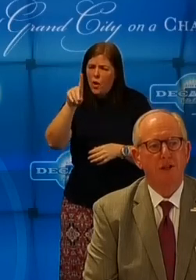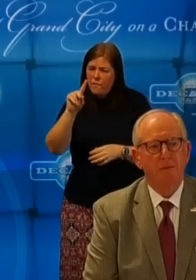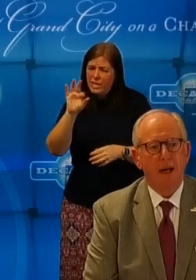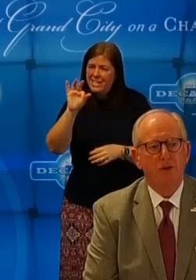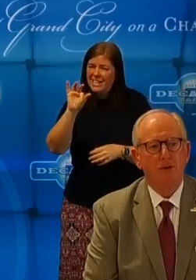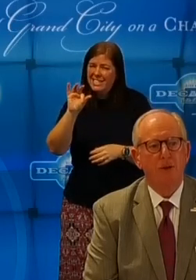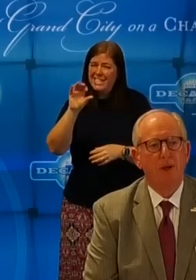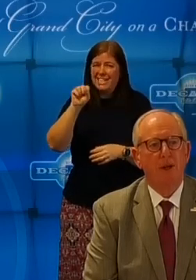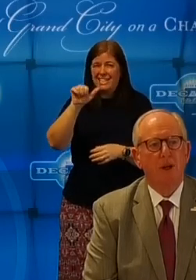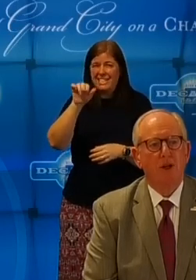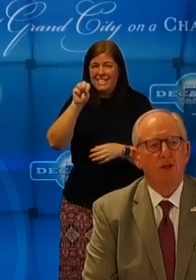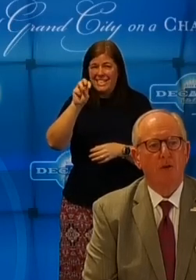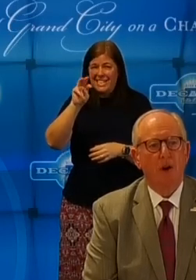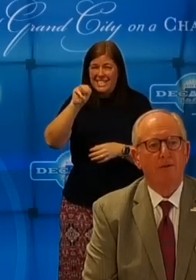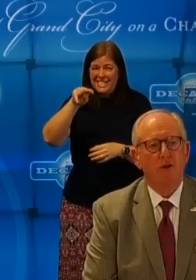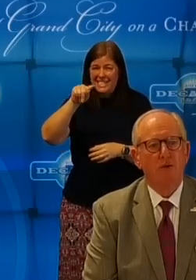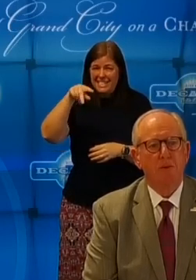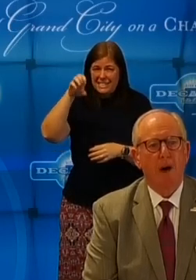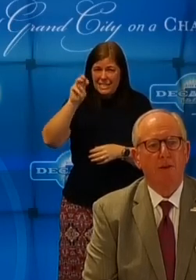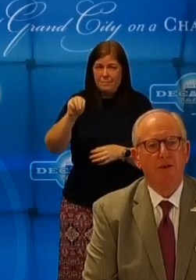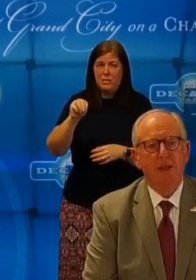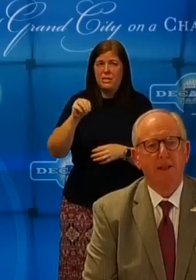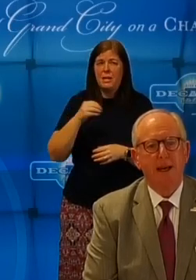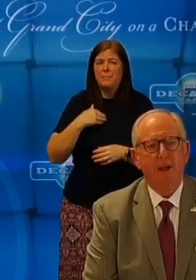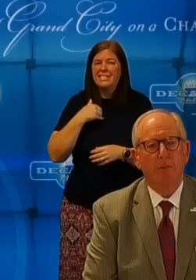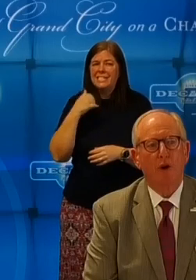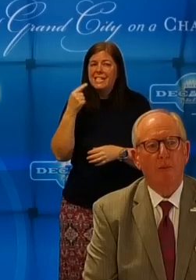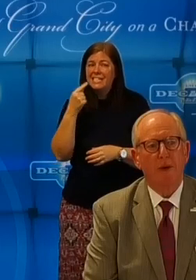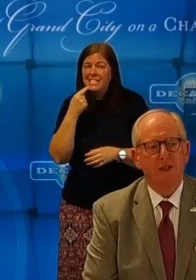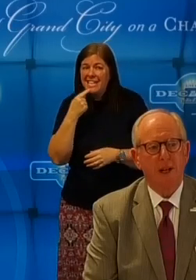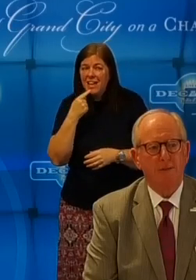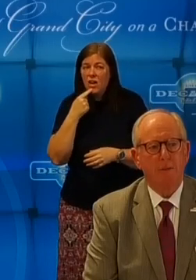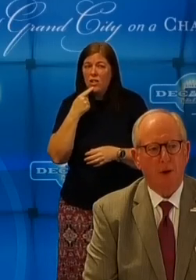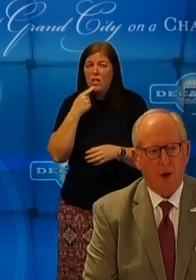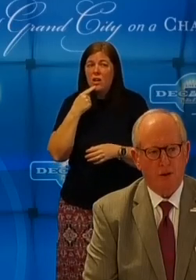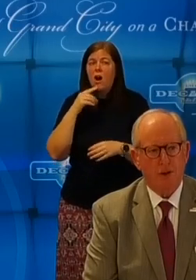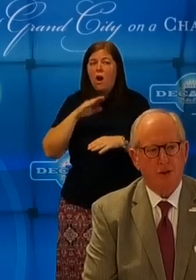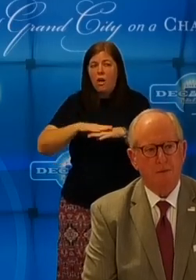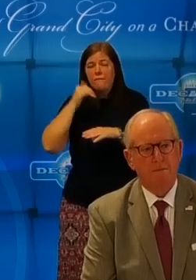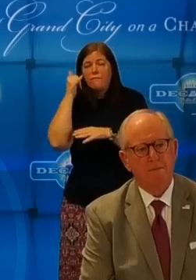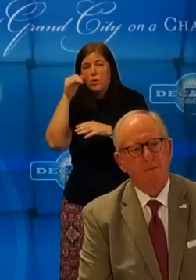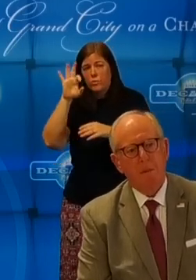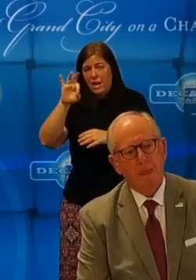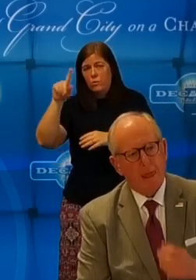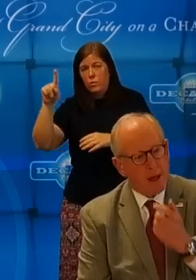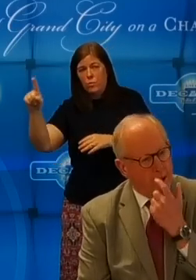tell the dispatchers so that our first responders can take appropriate safety precautions.